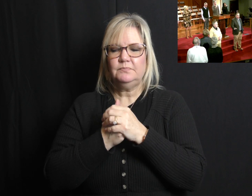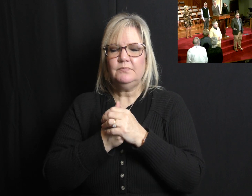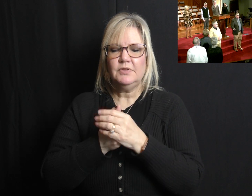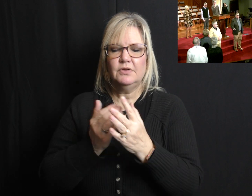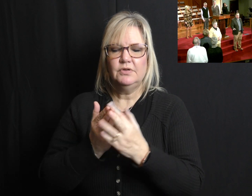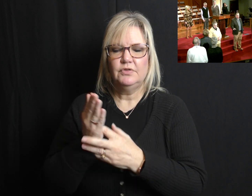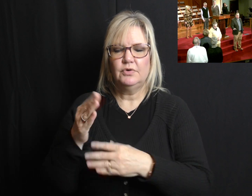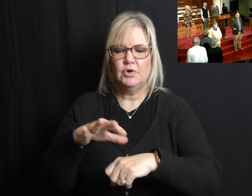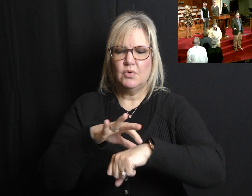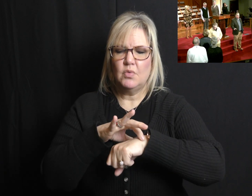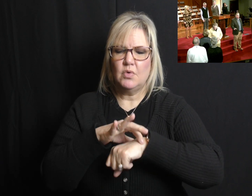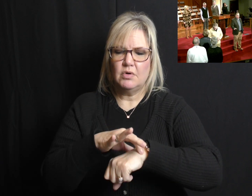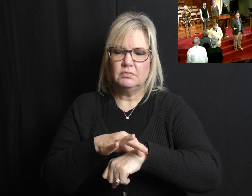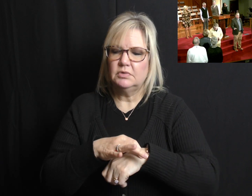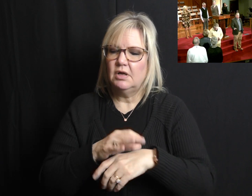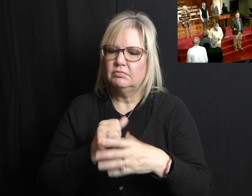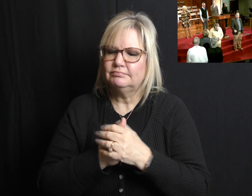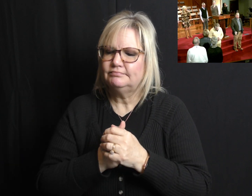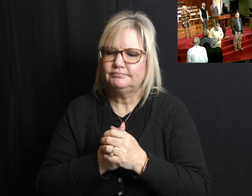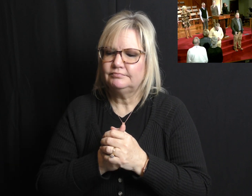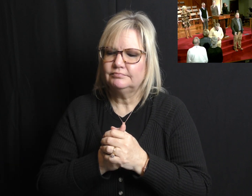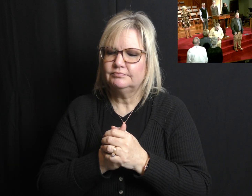last verse if no one else comes.